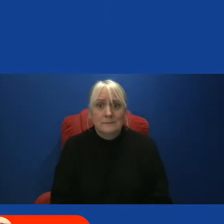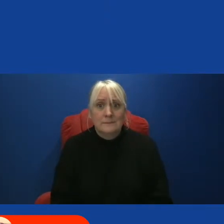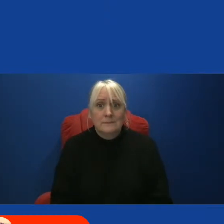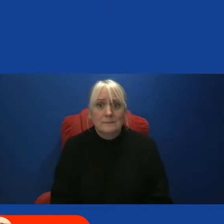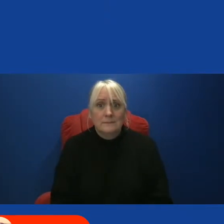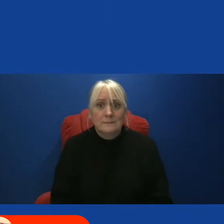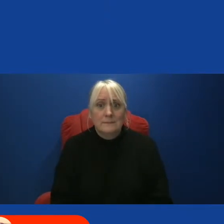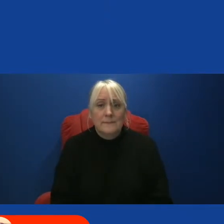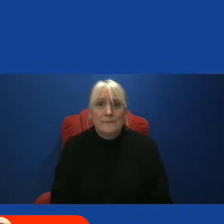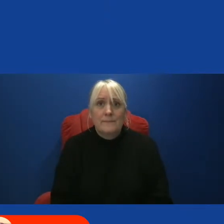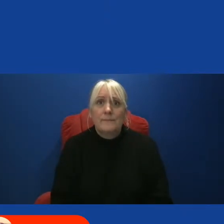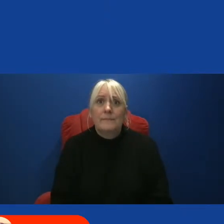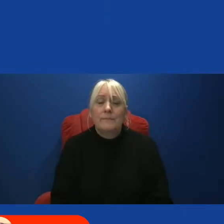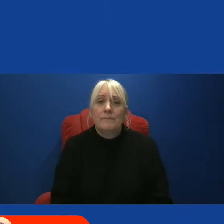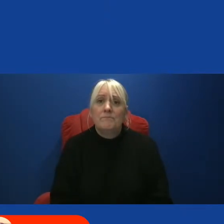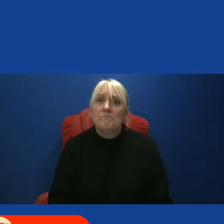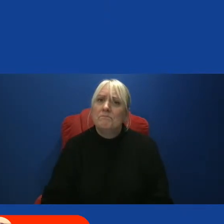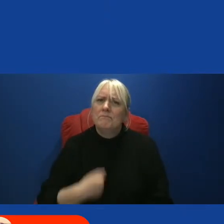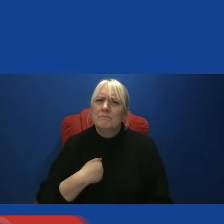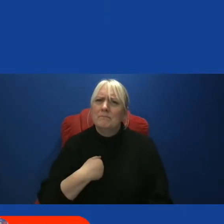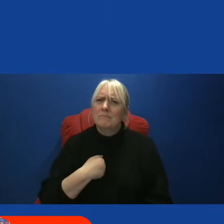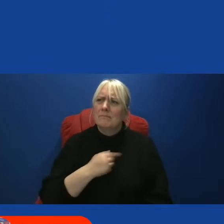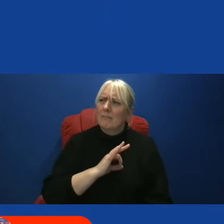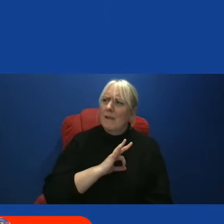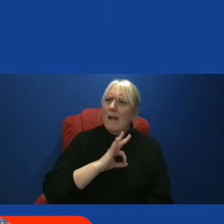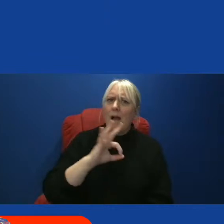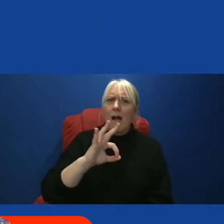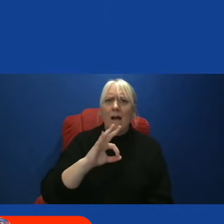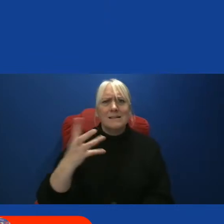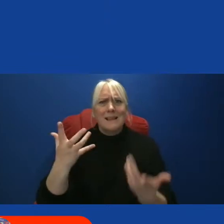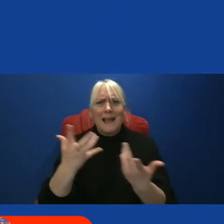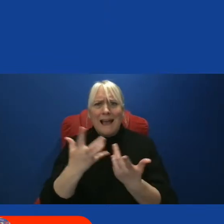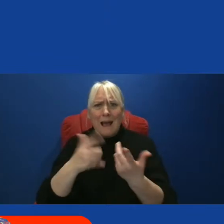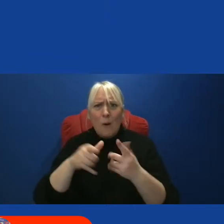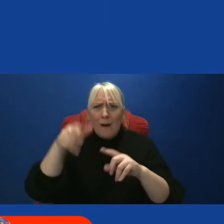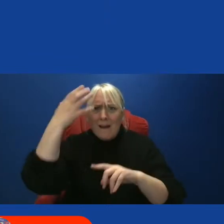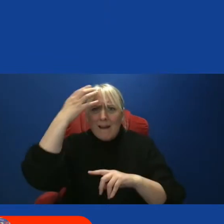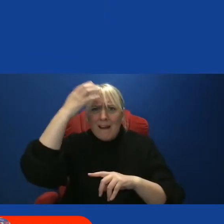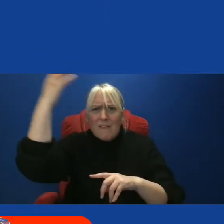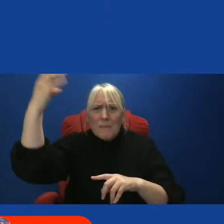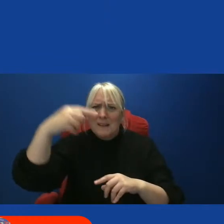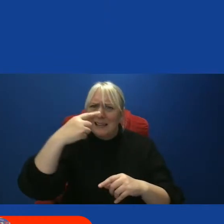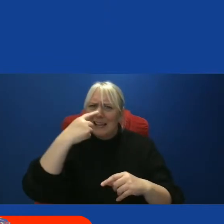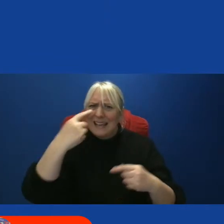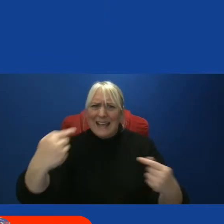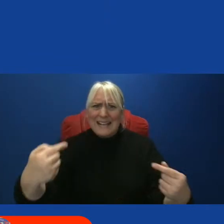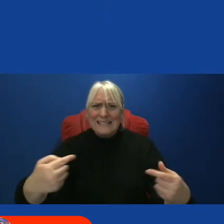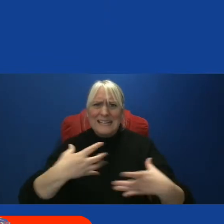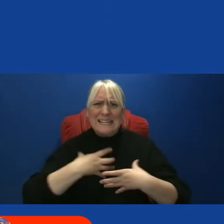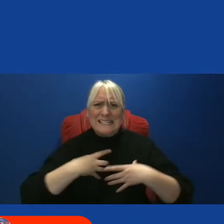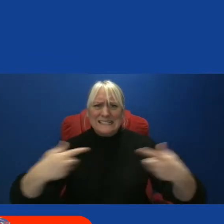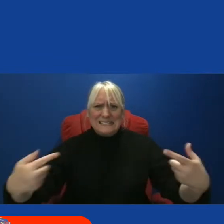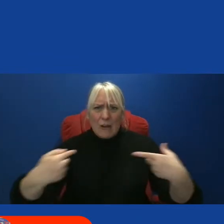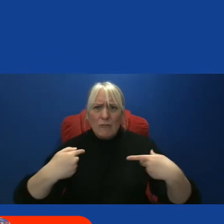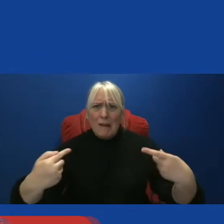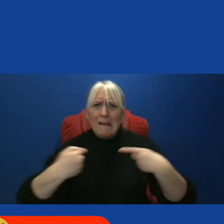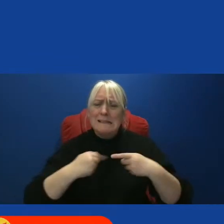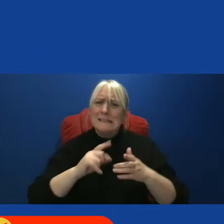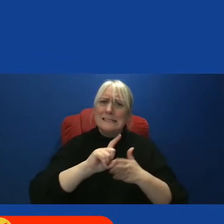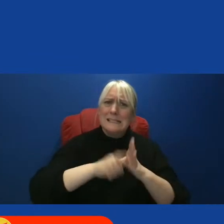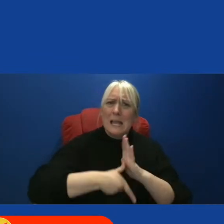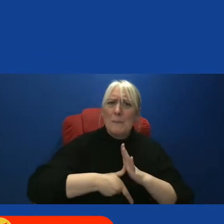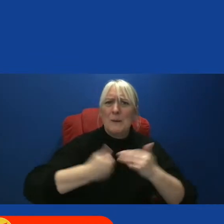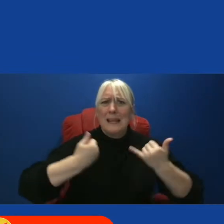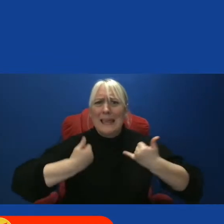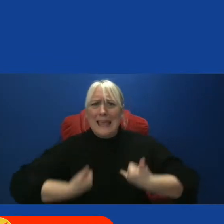I want to ask how a government can terrorize disabled and ill people like